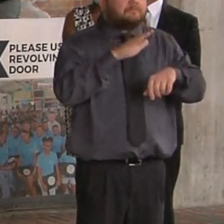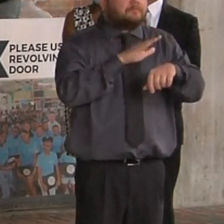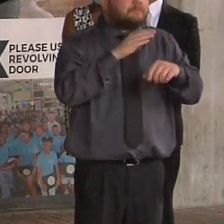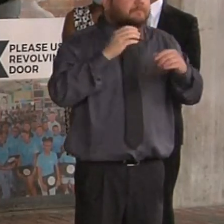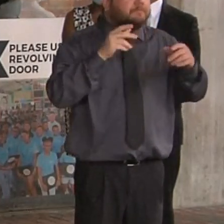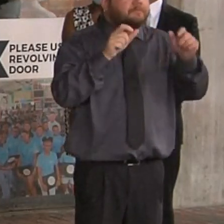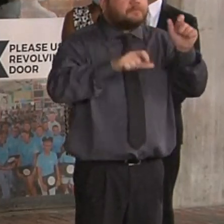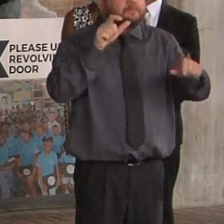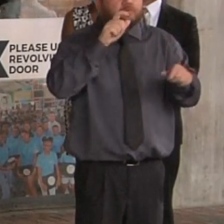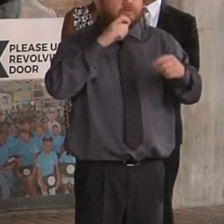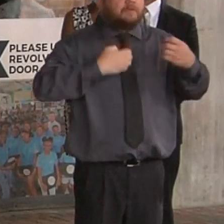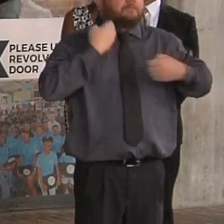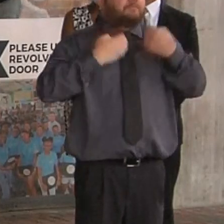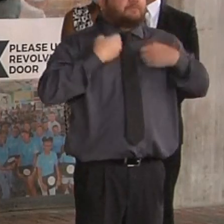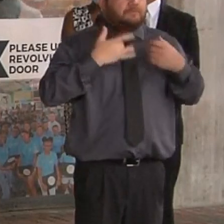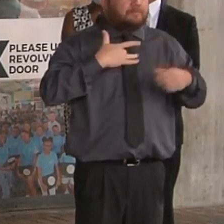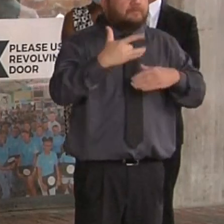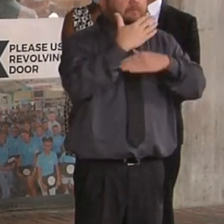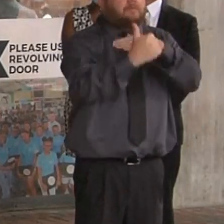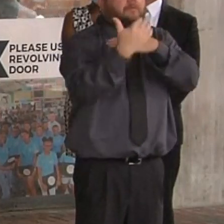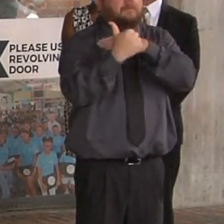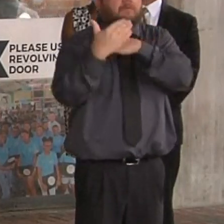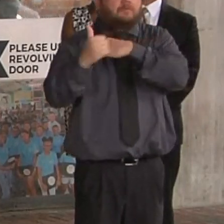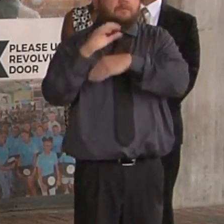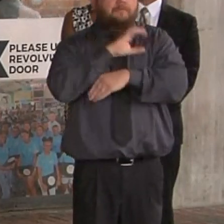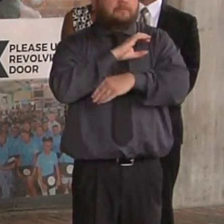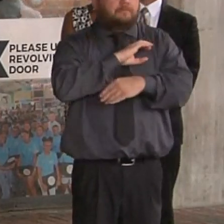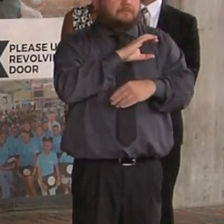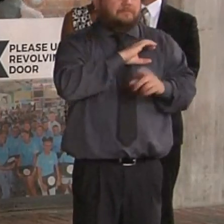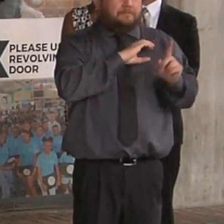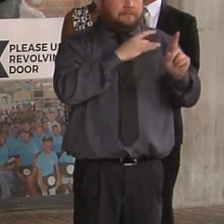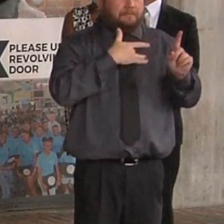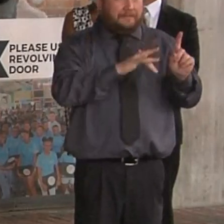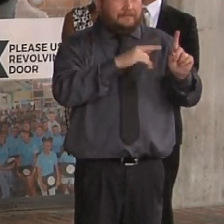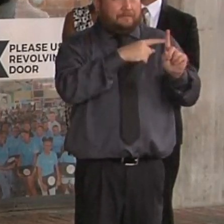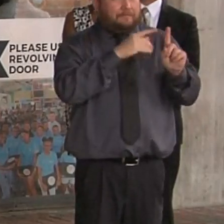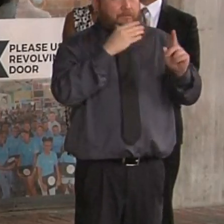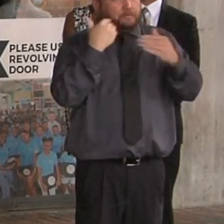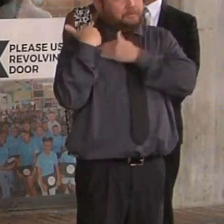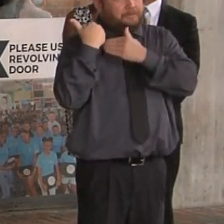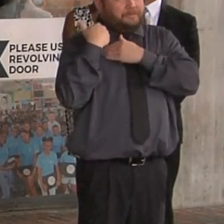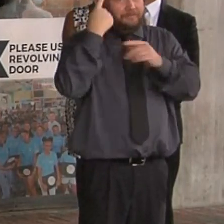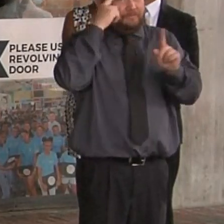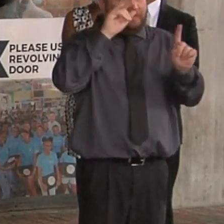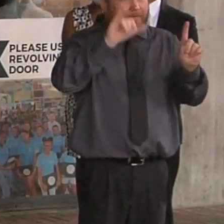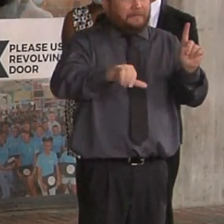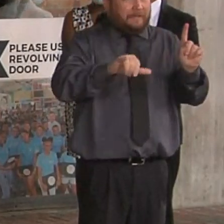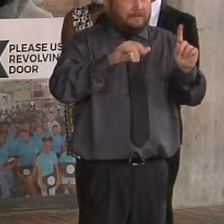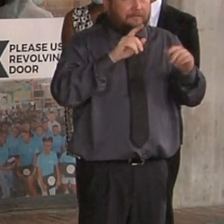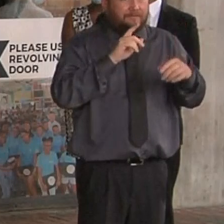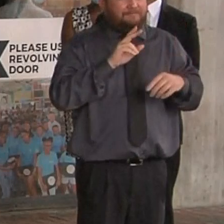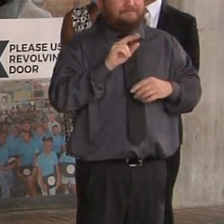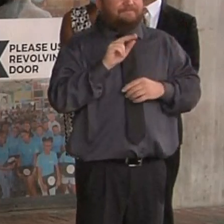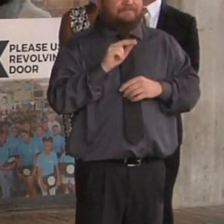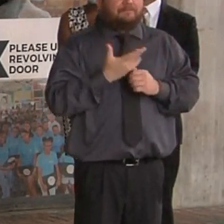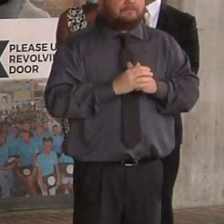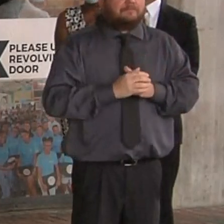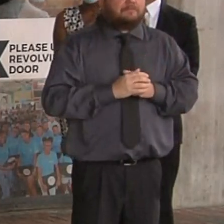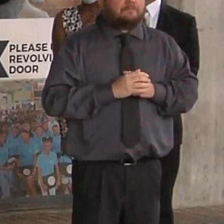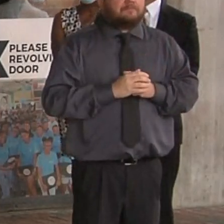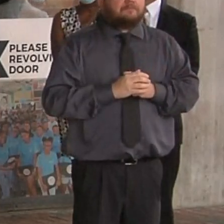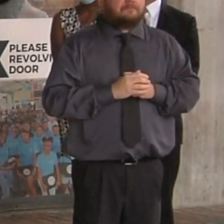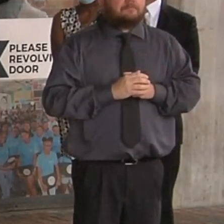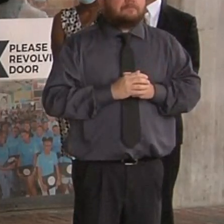wear? So, I think that responsibility should be spread out. Of course, we'll work in partnership with all